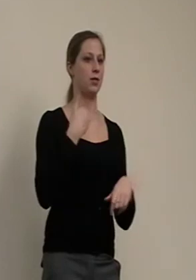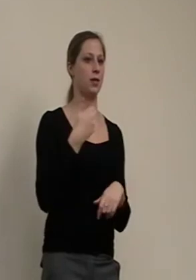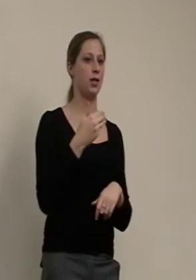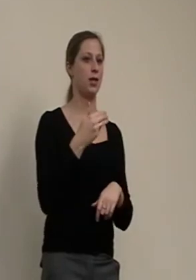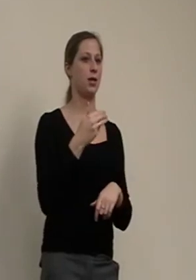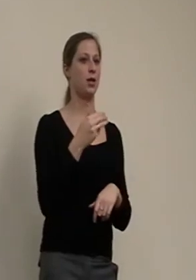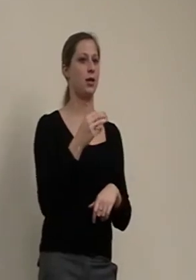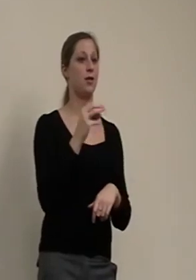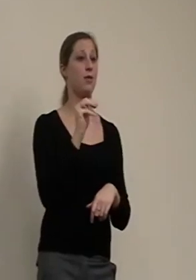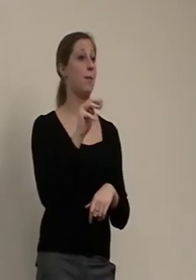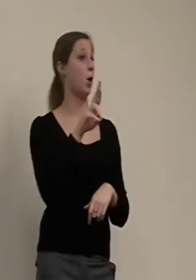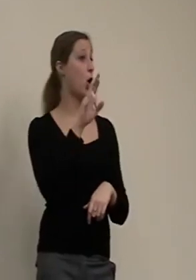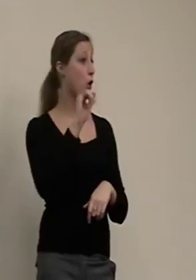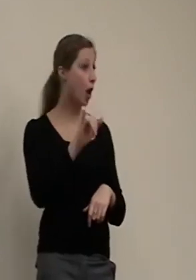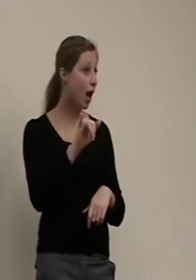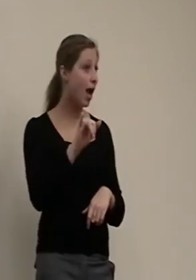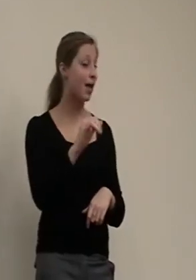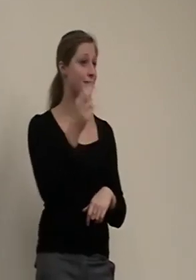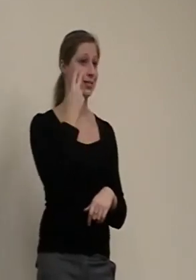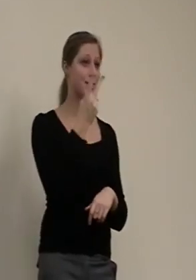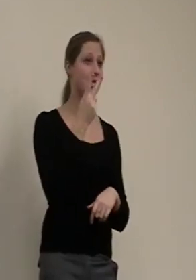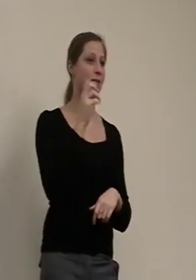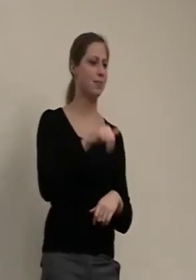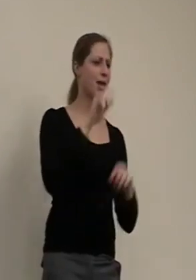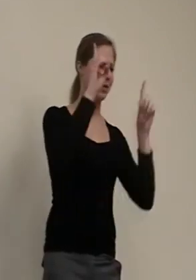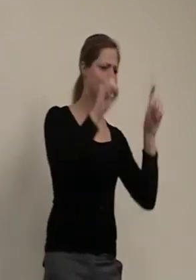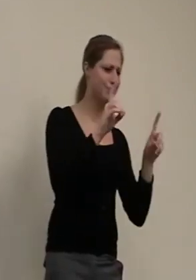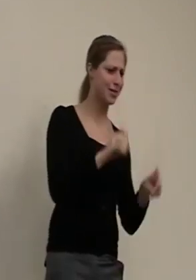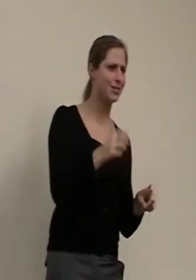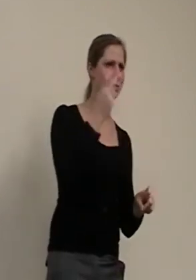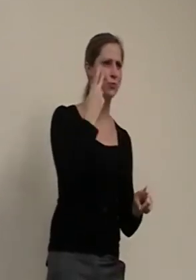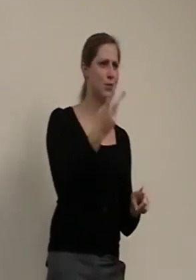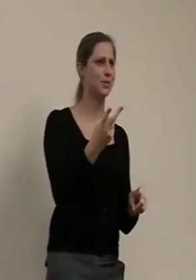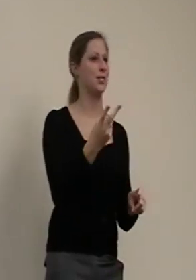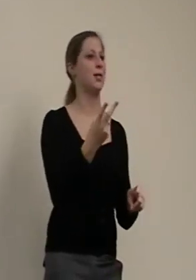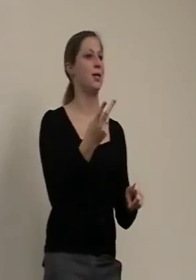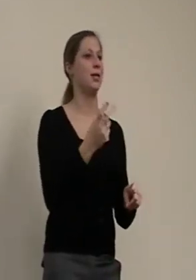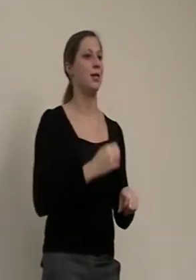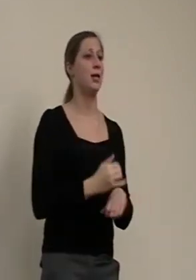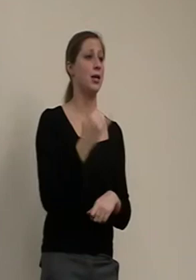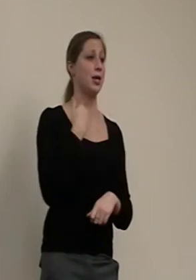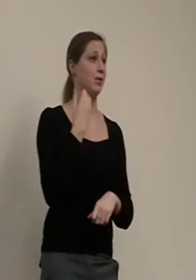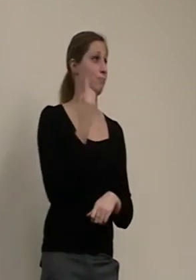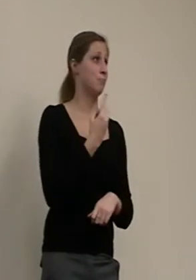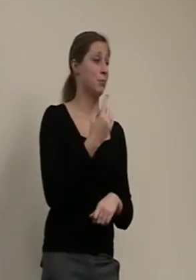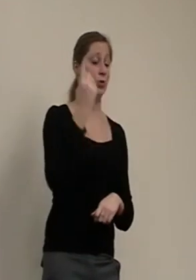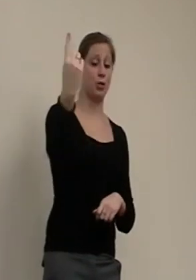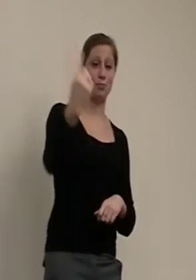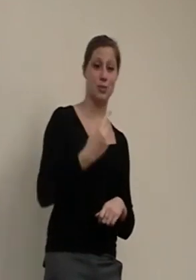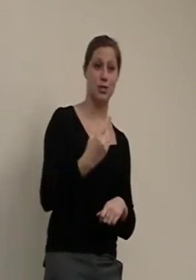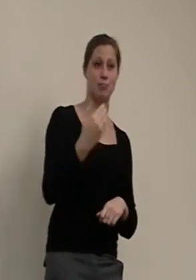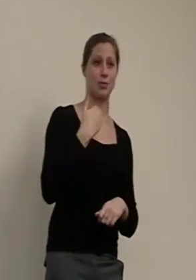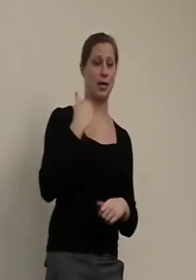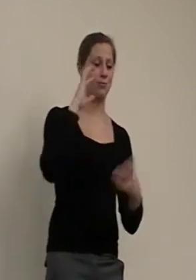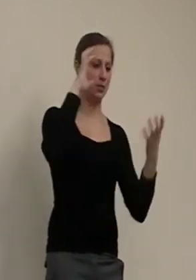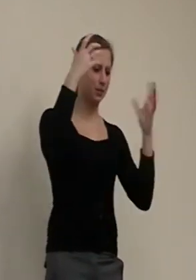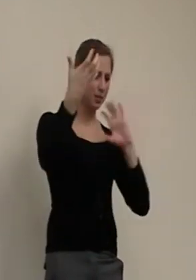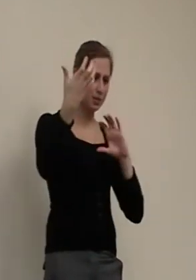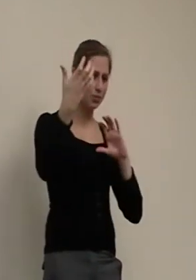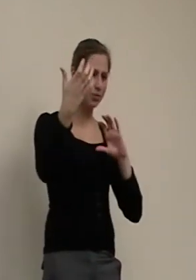cause differences between ears, but that's a big one. Someone comes in, they have dizziness, they have unexplained tinnitus in one